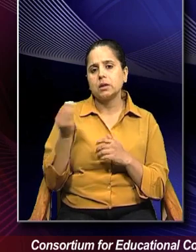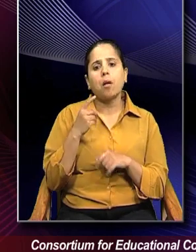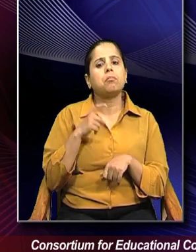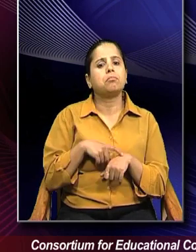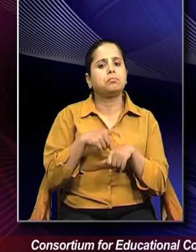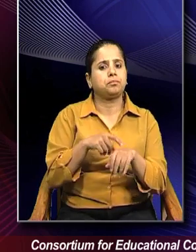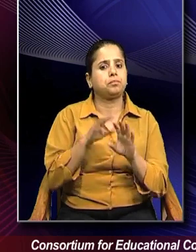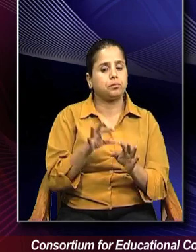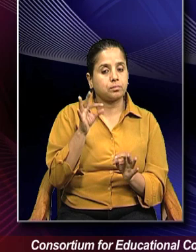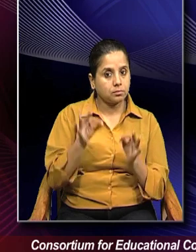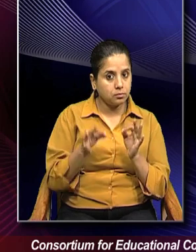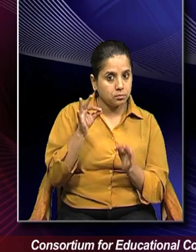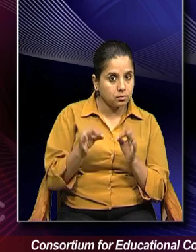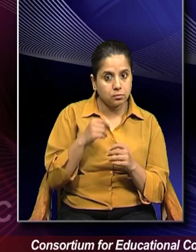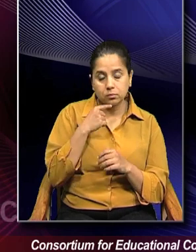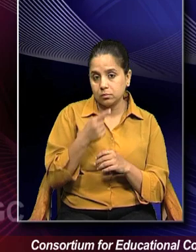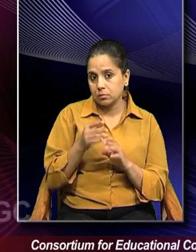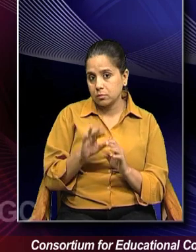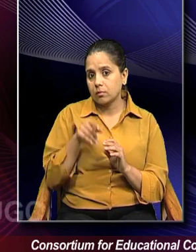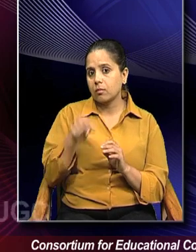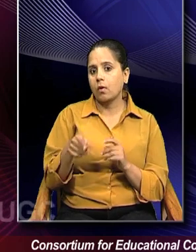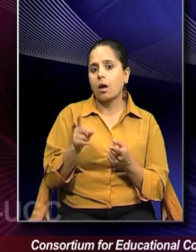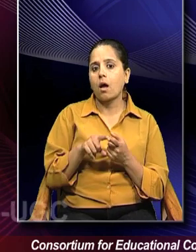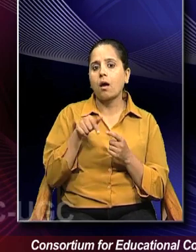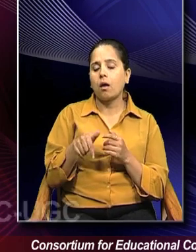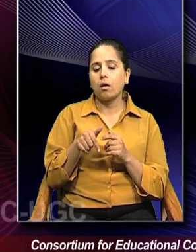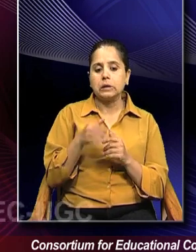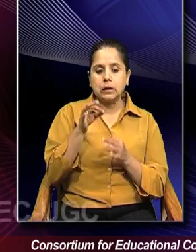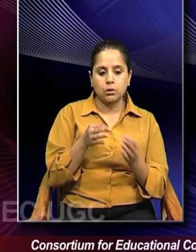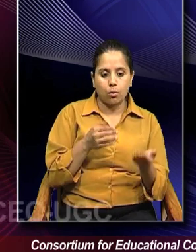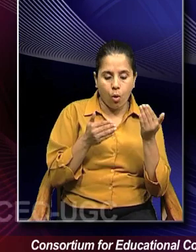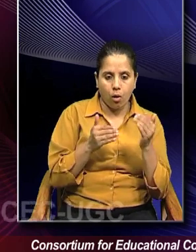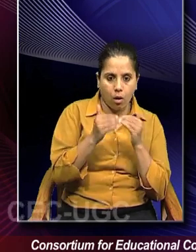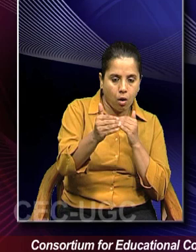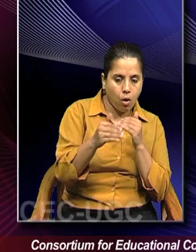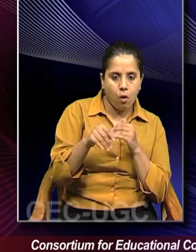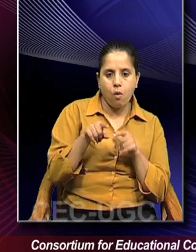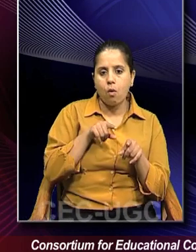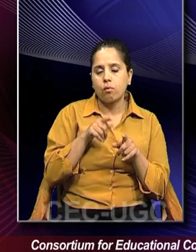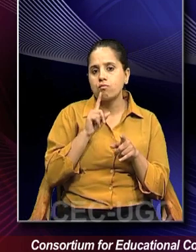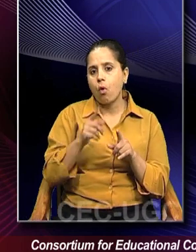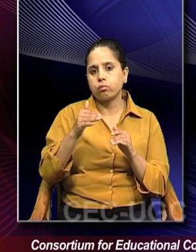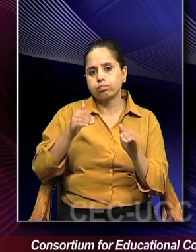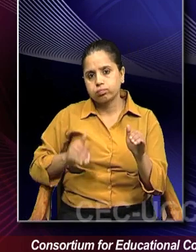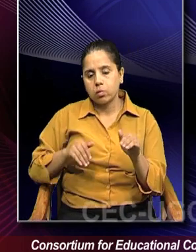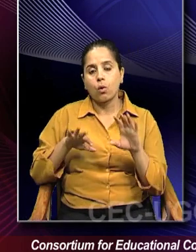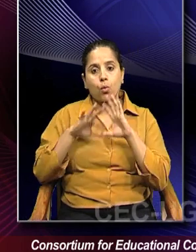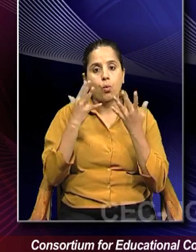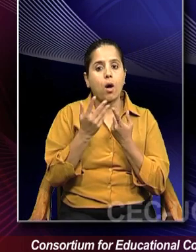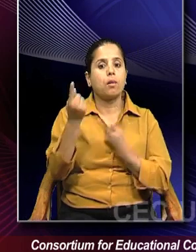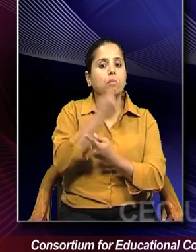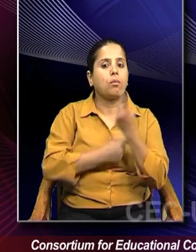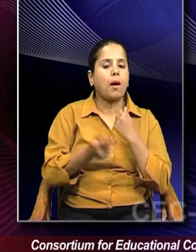sometimes justice takes precedence over order. World politics involves